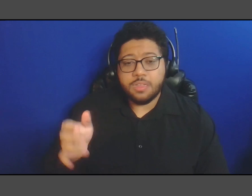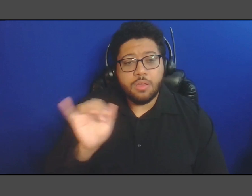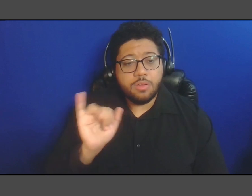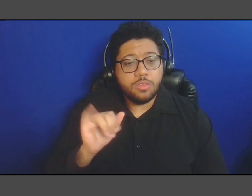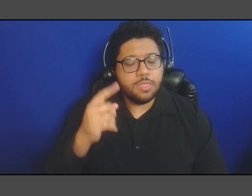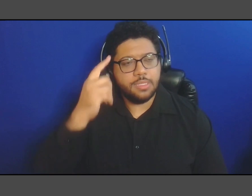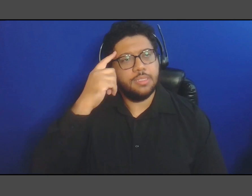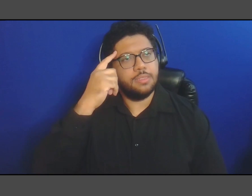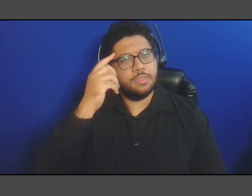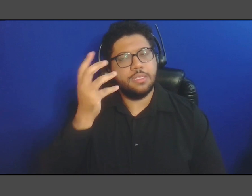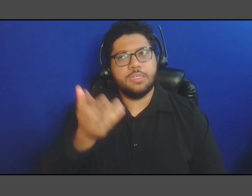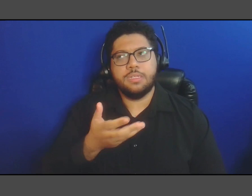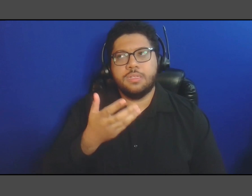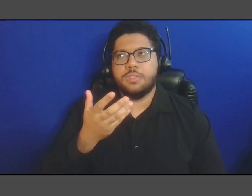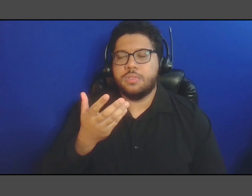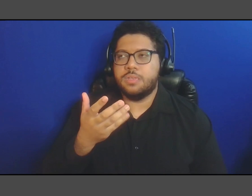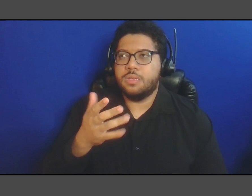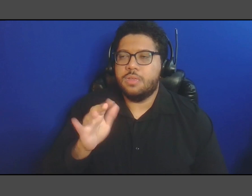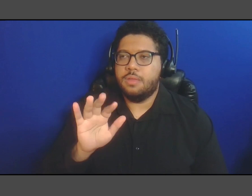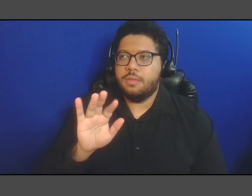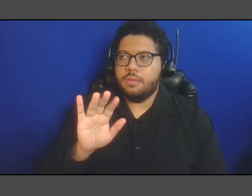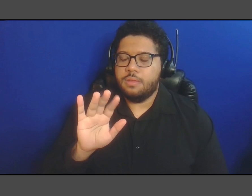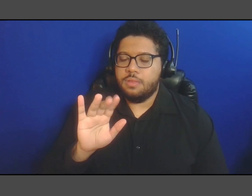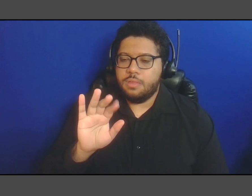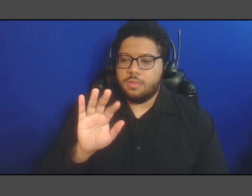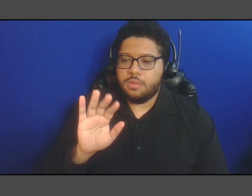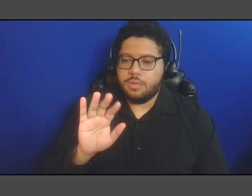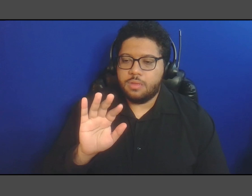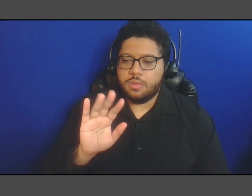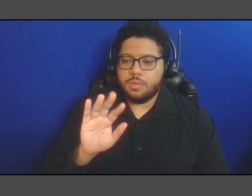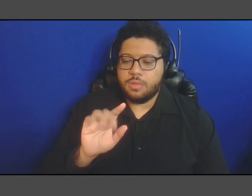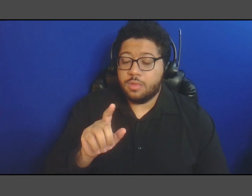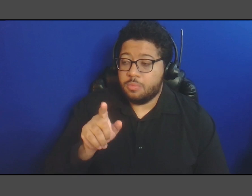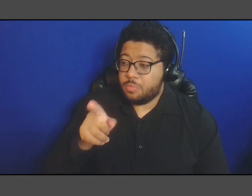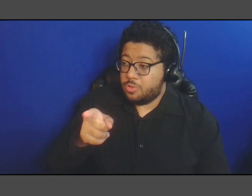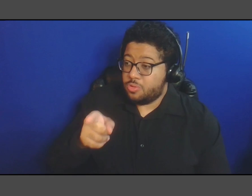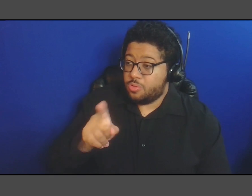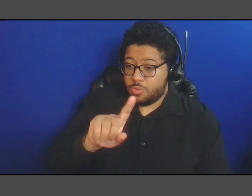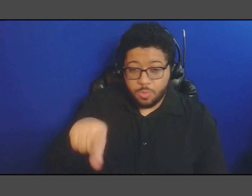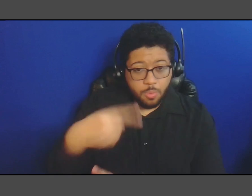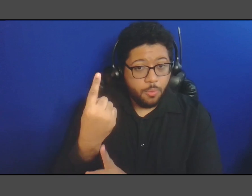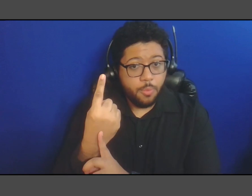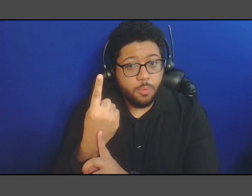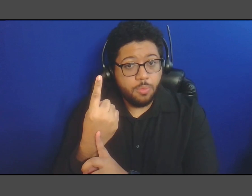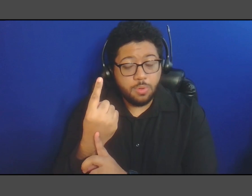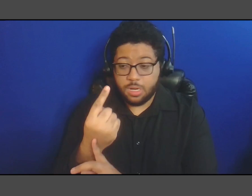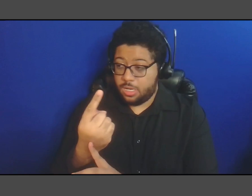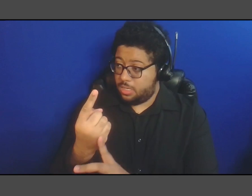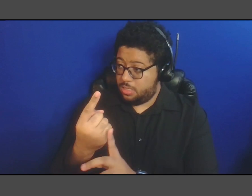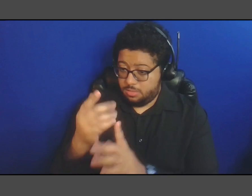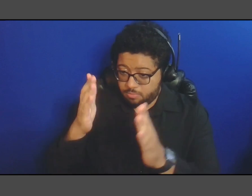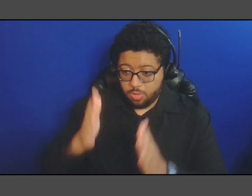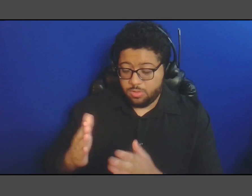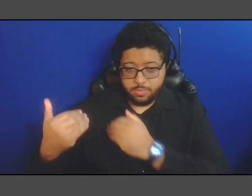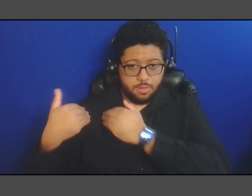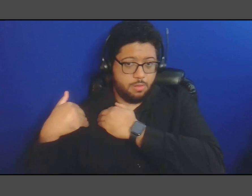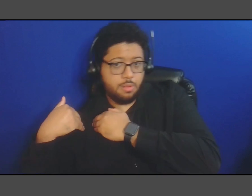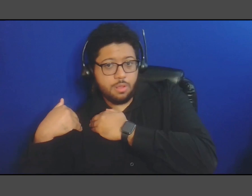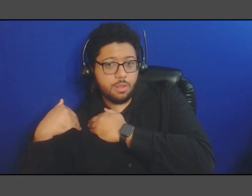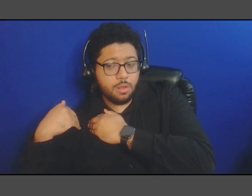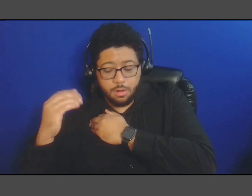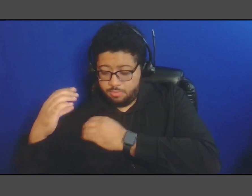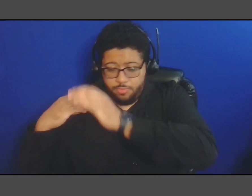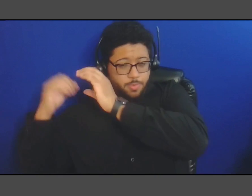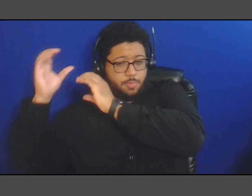also, you are not the only messenger, but you are such a